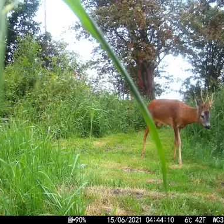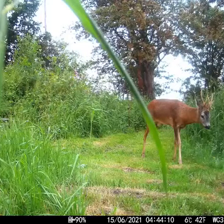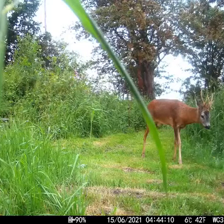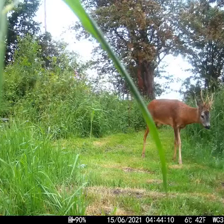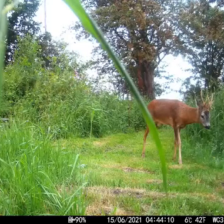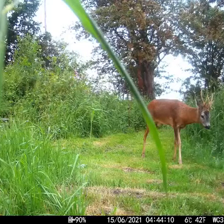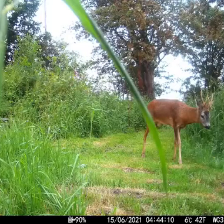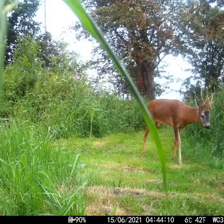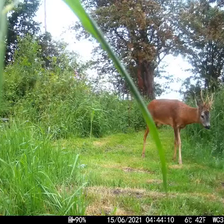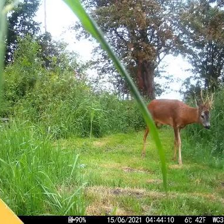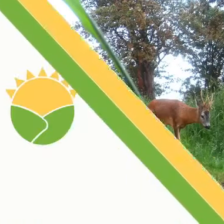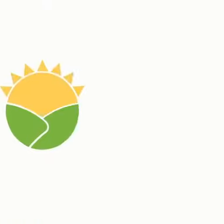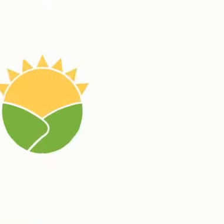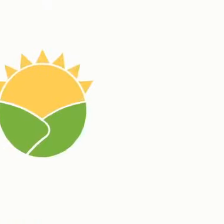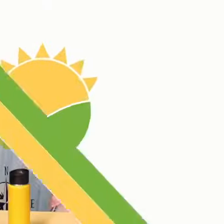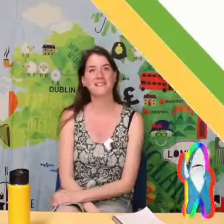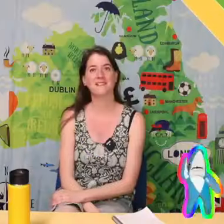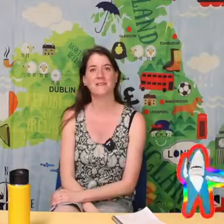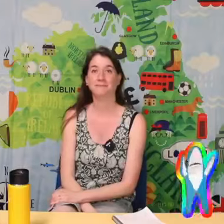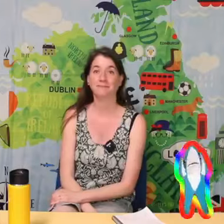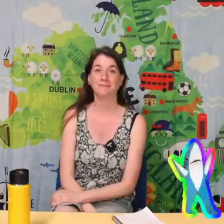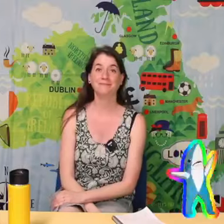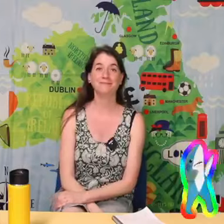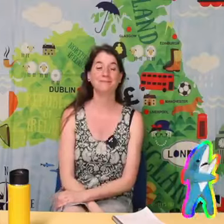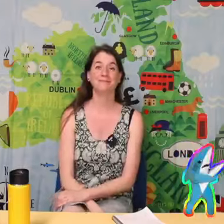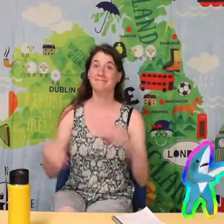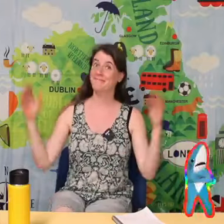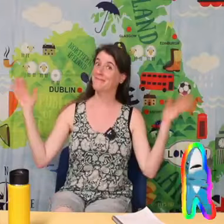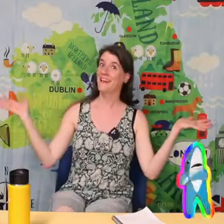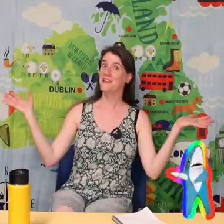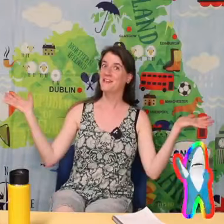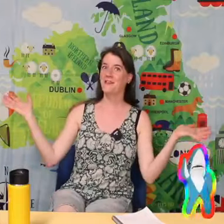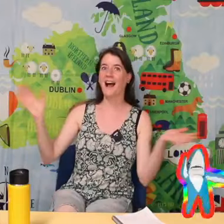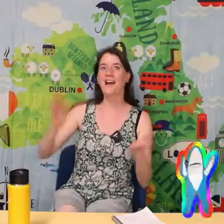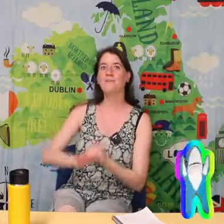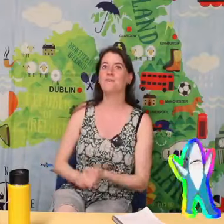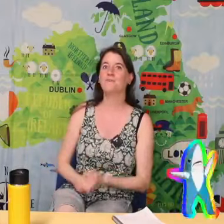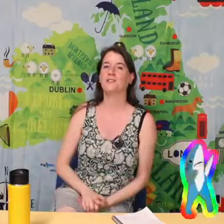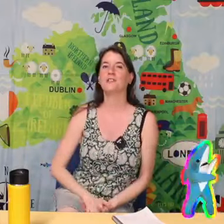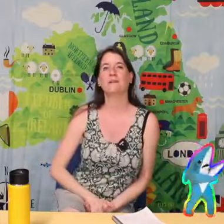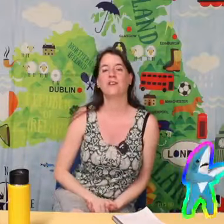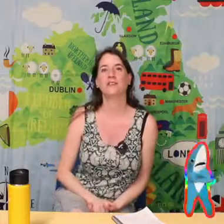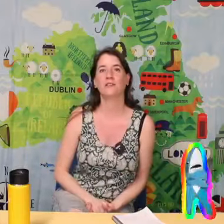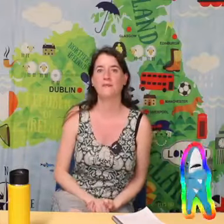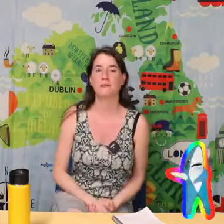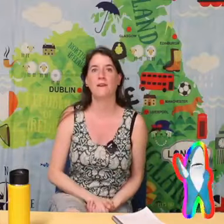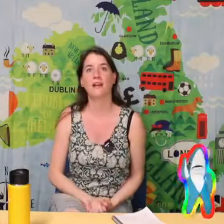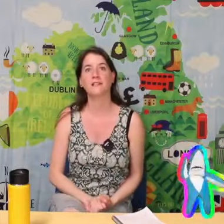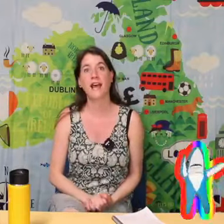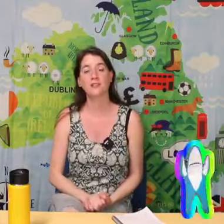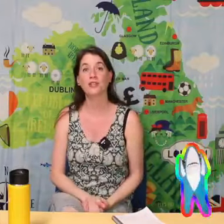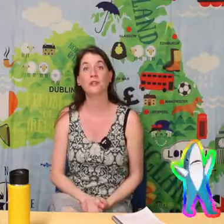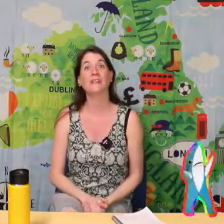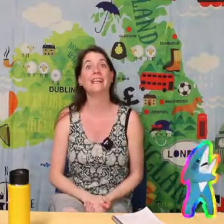is us back to the studio. It is. And Helen is now over there. So I've moved positions because the lovely Spiff has had to leave